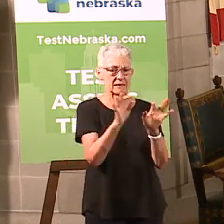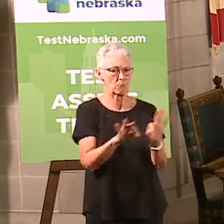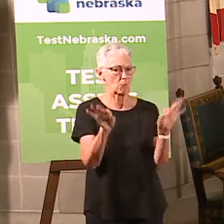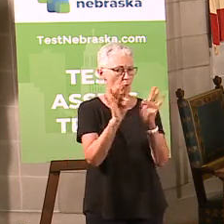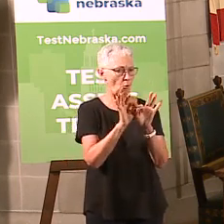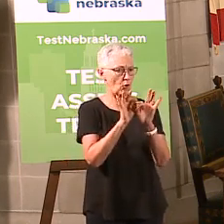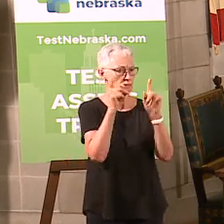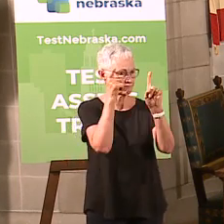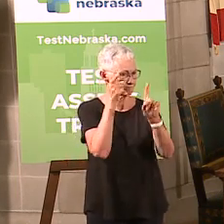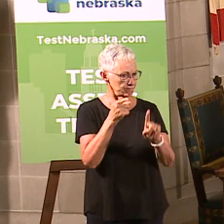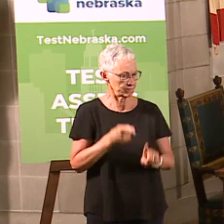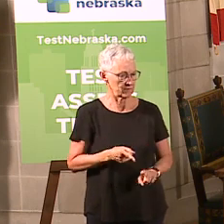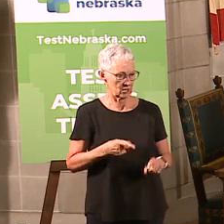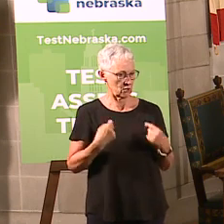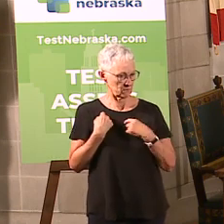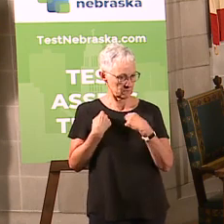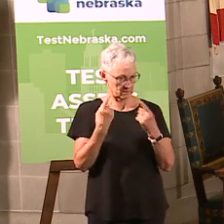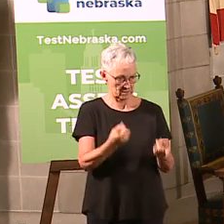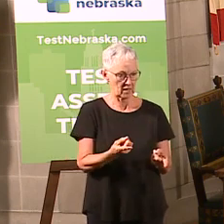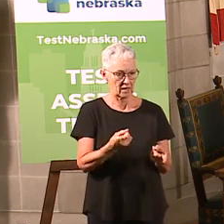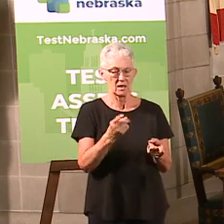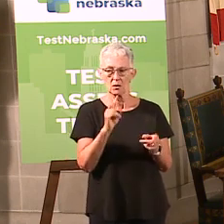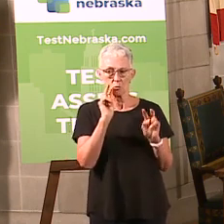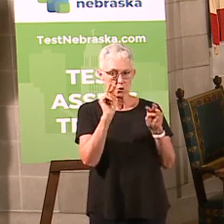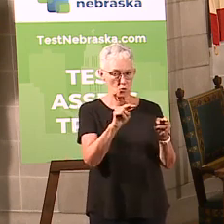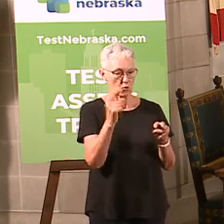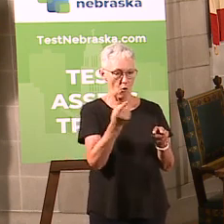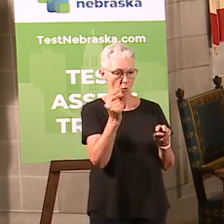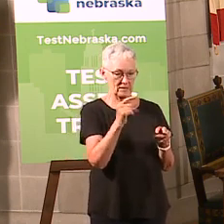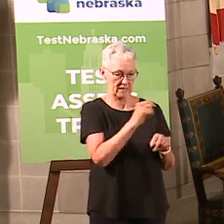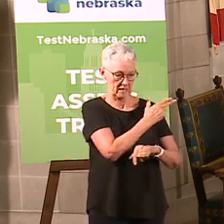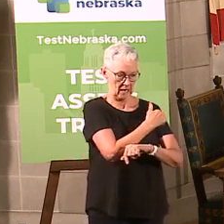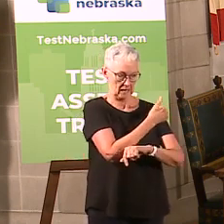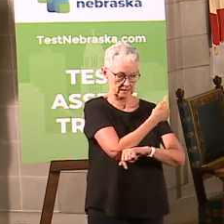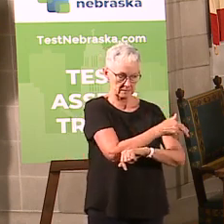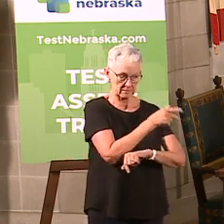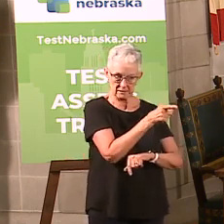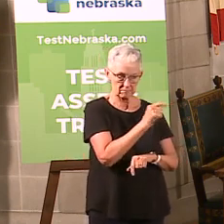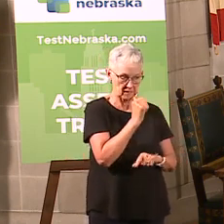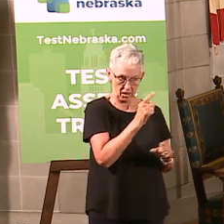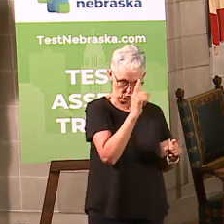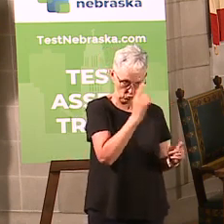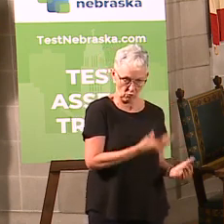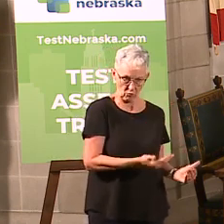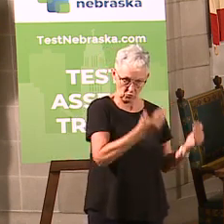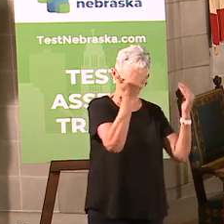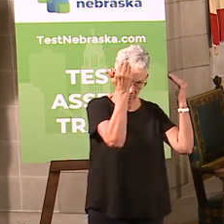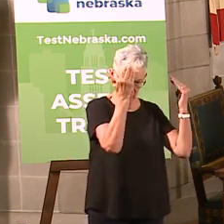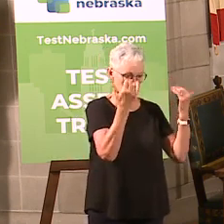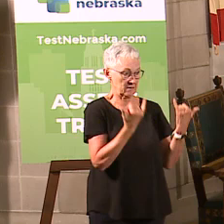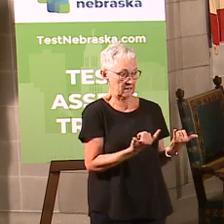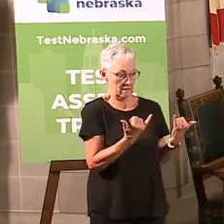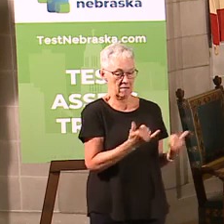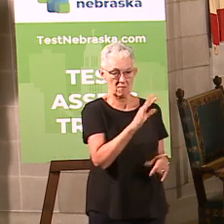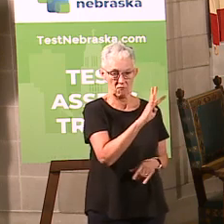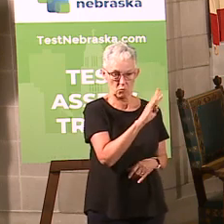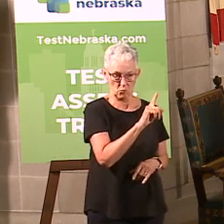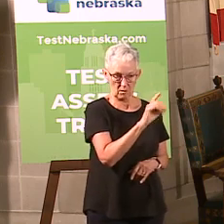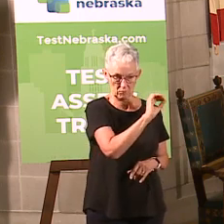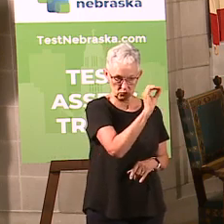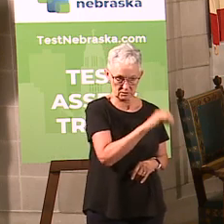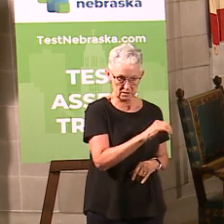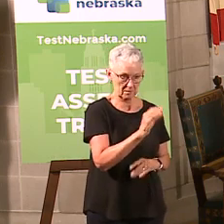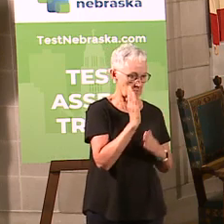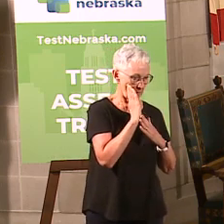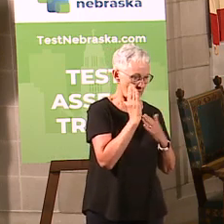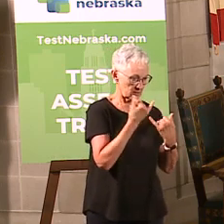at throughout this entire pandemic, which has been hospital capacity. We've got 41% of our hospital beds are available, 41% of our ICU beds